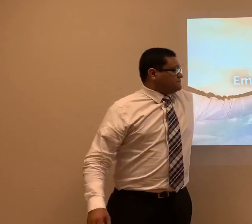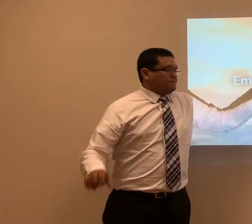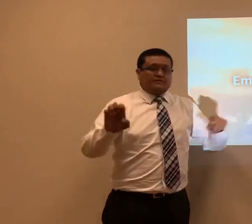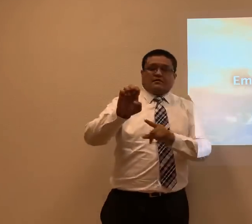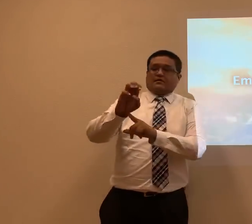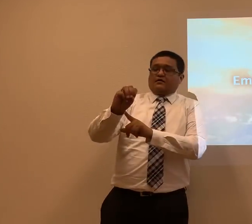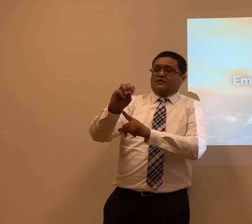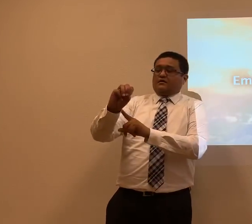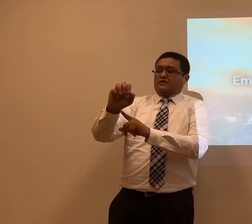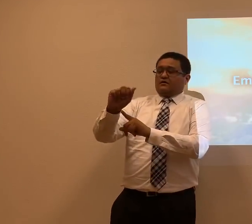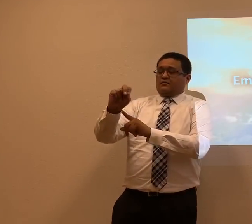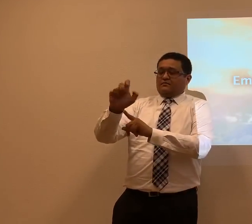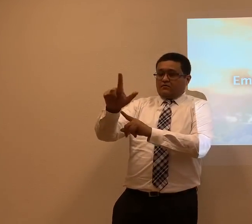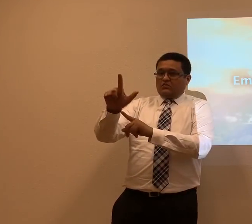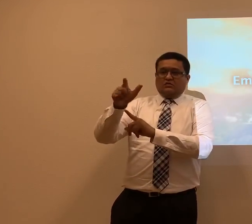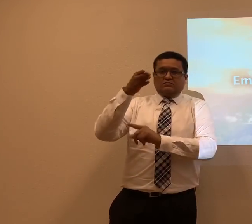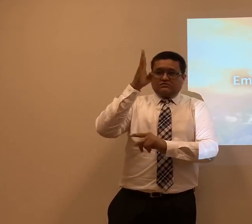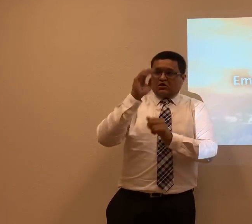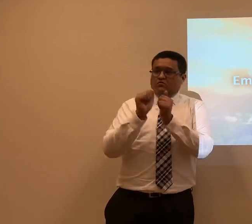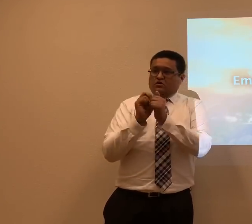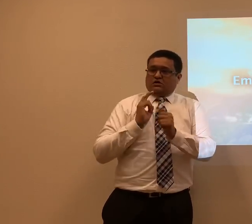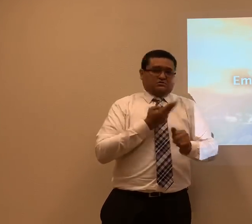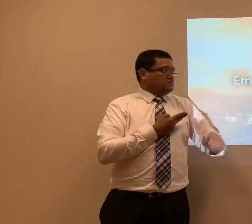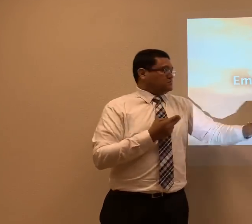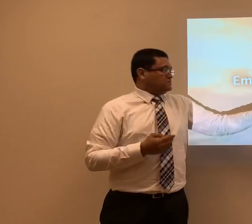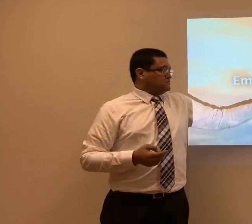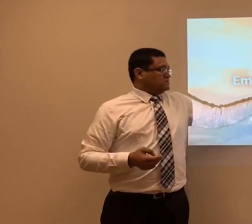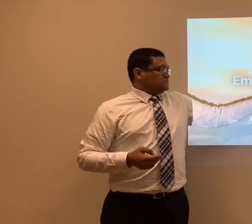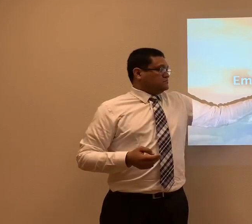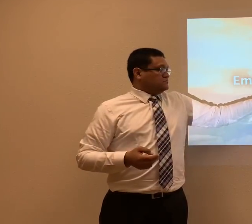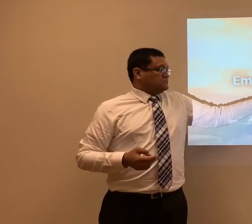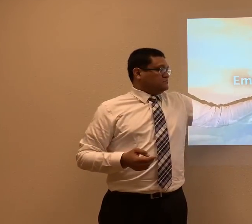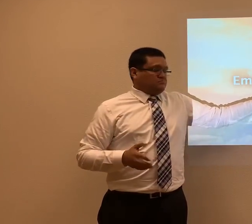And the next point is Emmanuel, God with us.